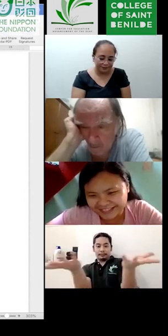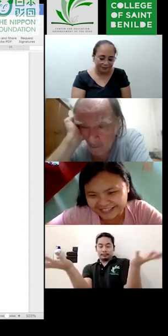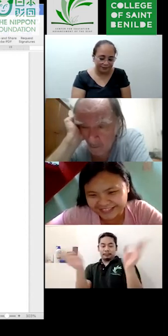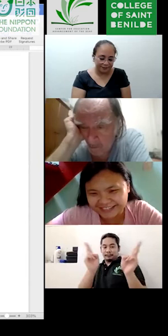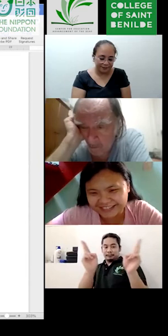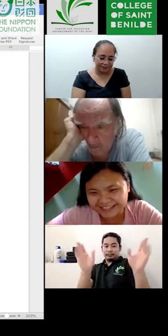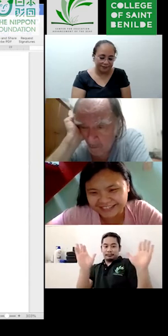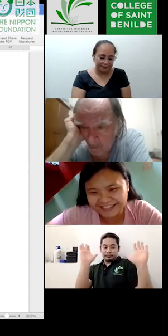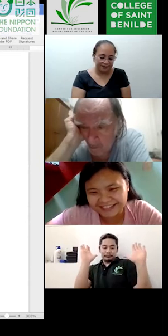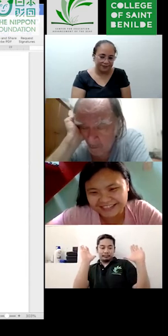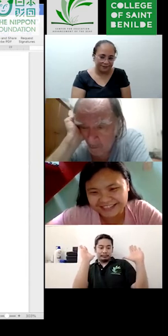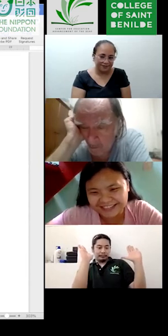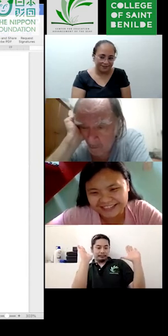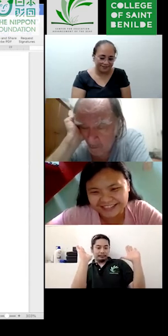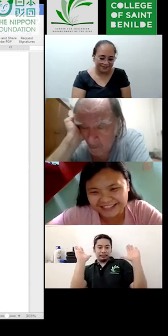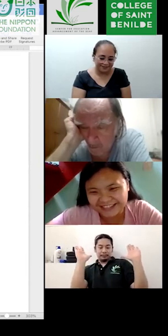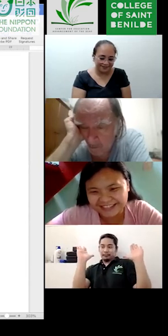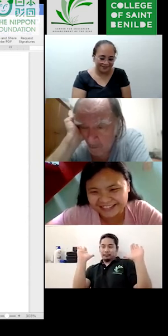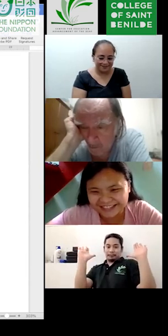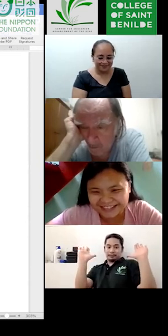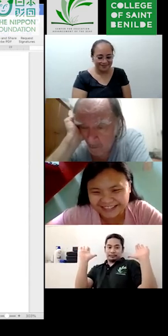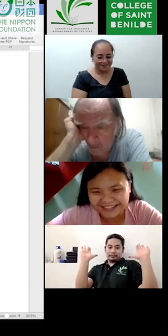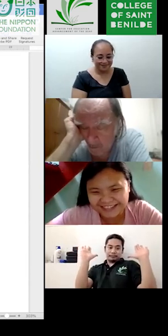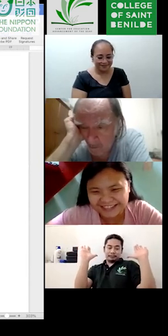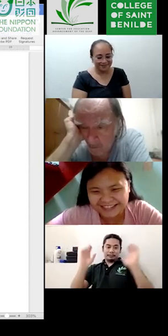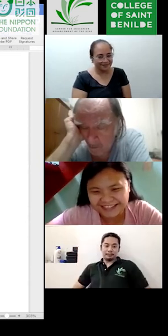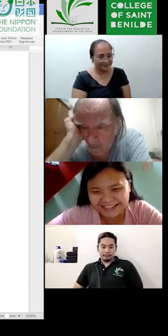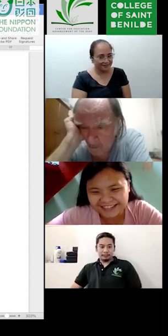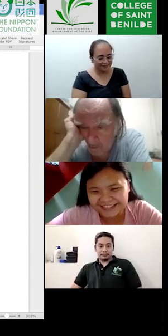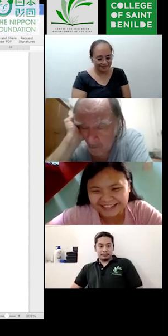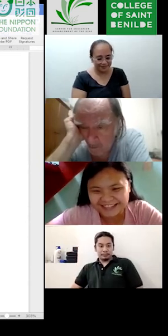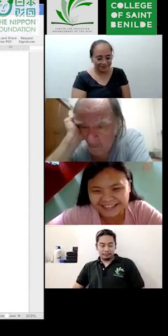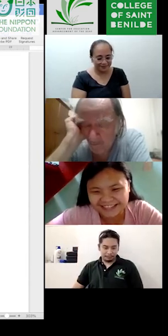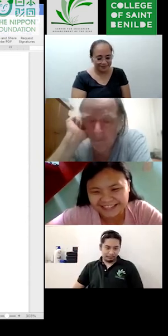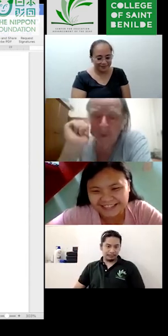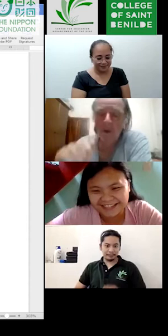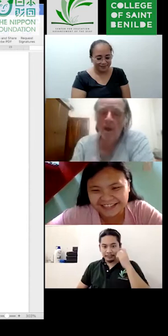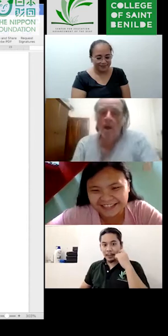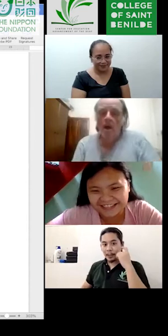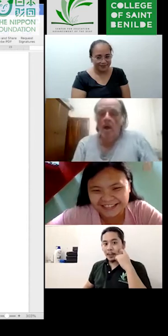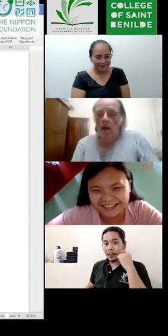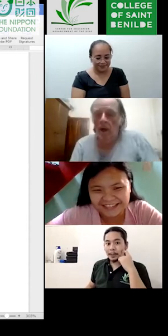I'm neutral. I just have an idea. That's it.